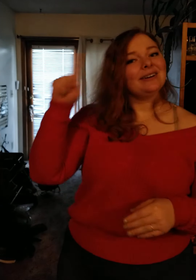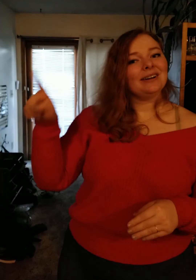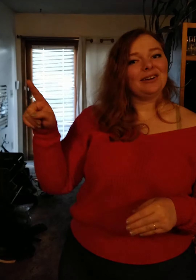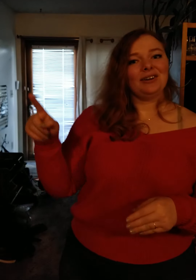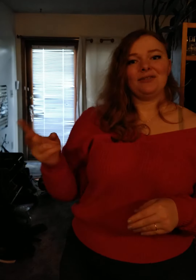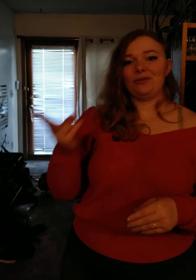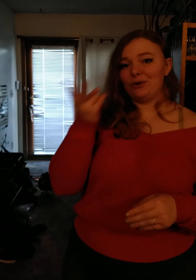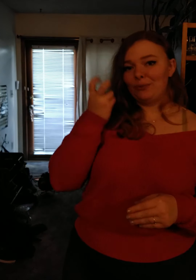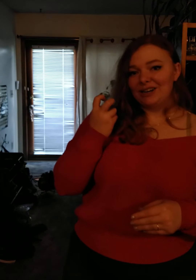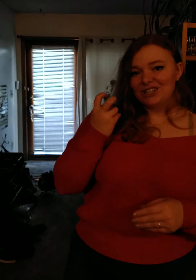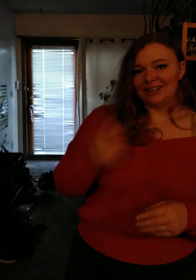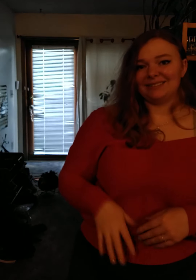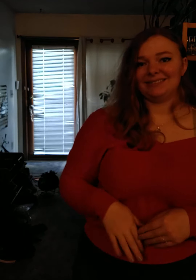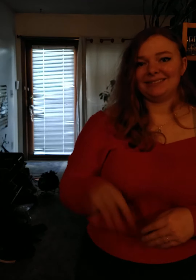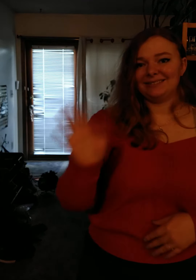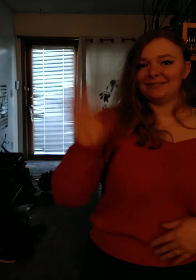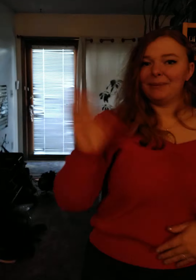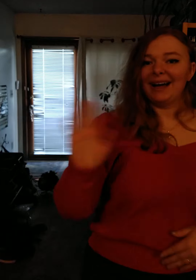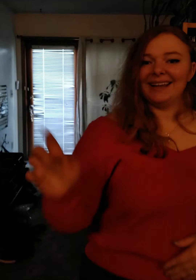for watching. Bye.